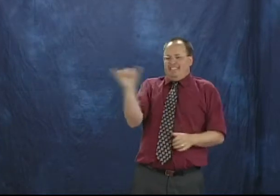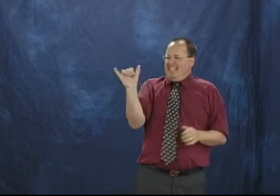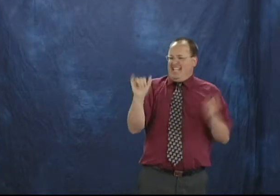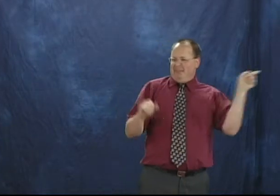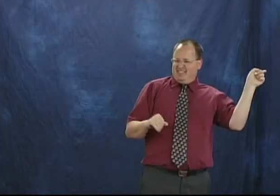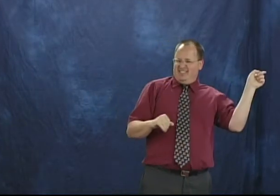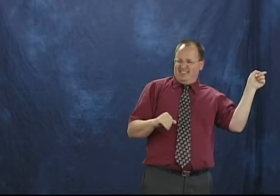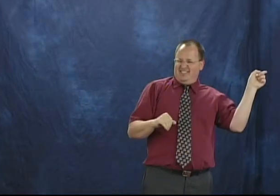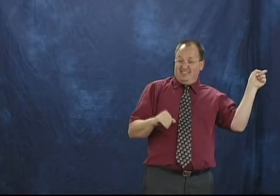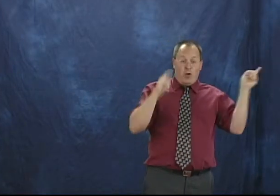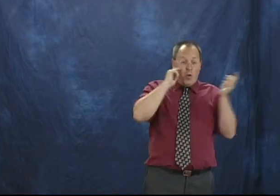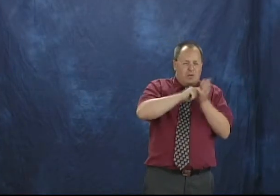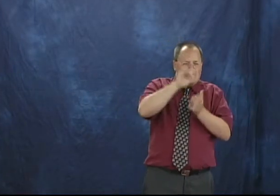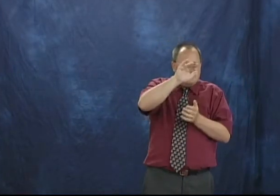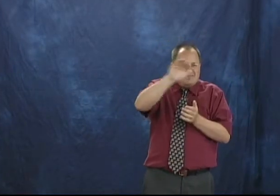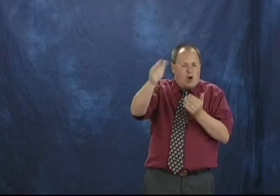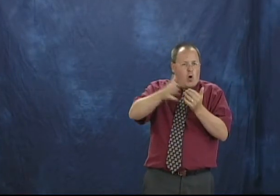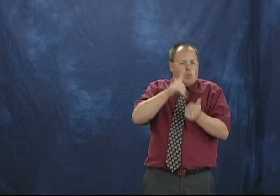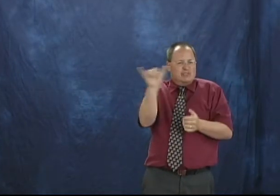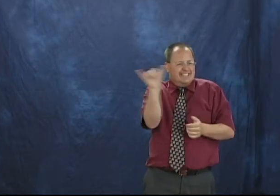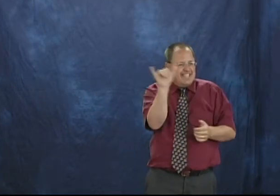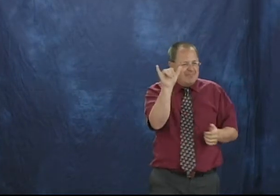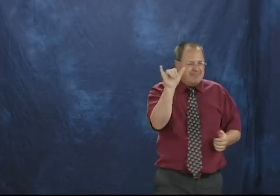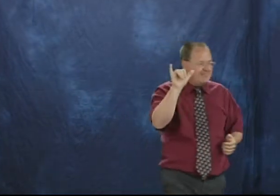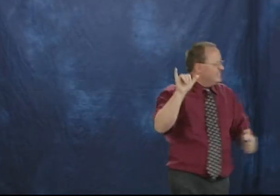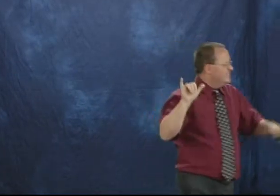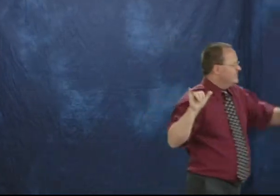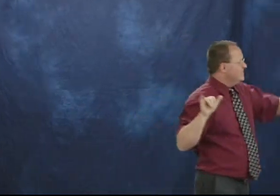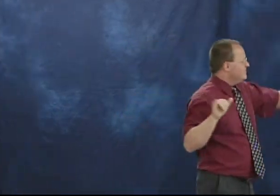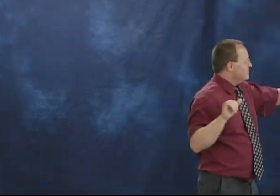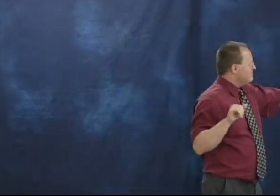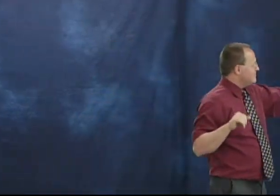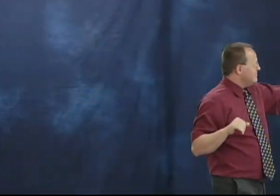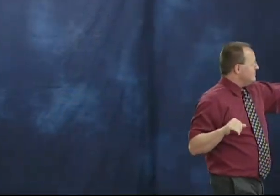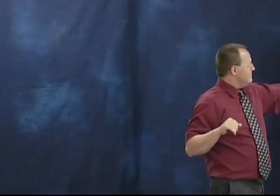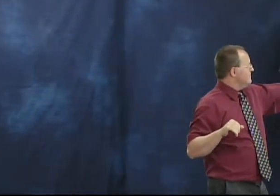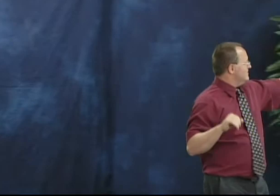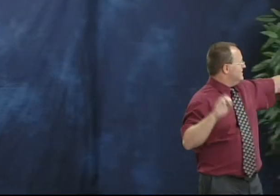So the Greek word is almost the same as our English word eulogy.